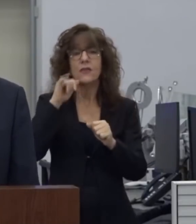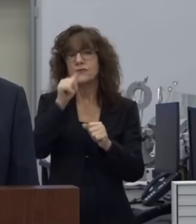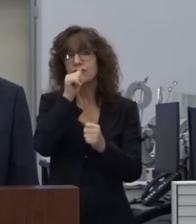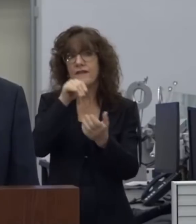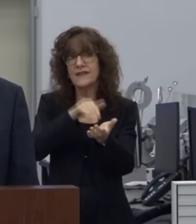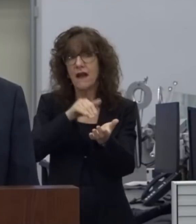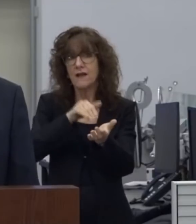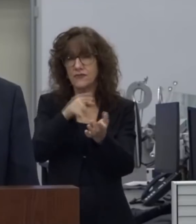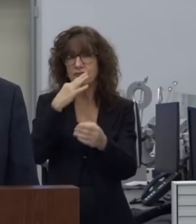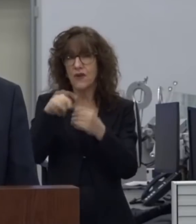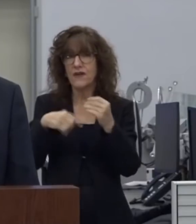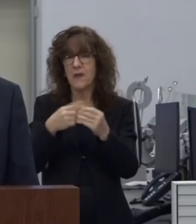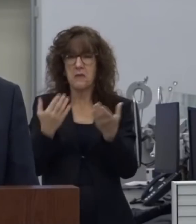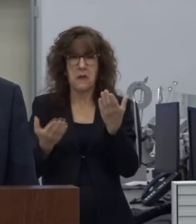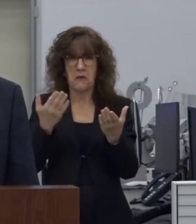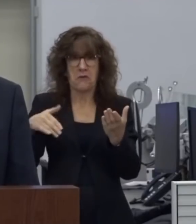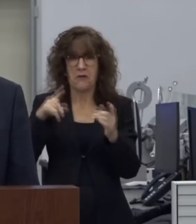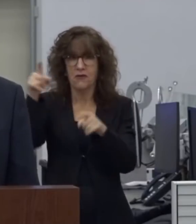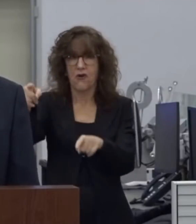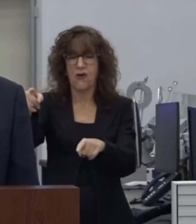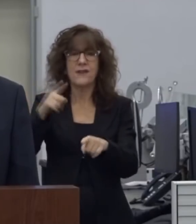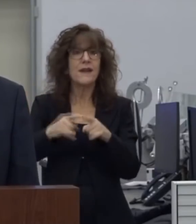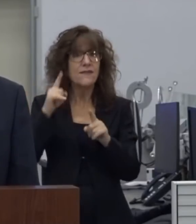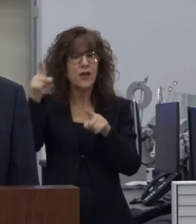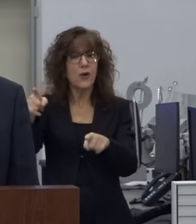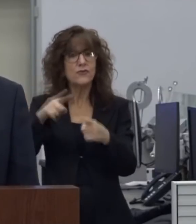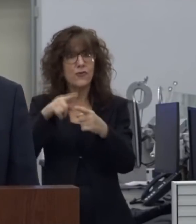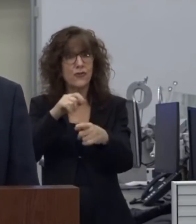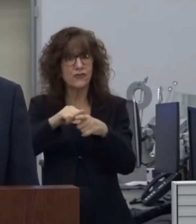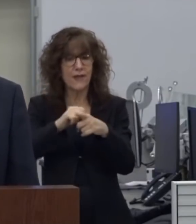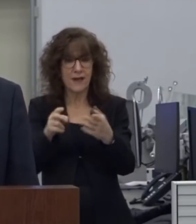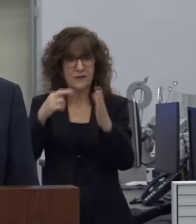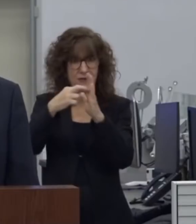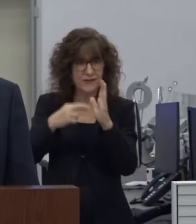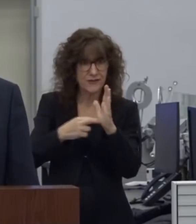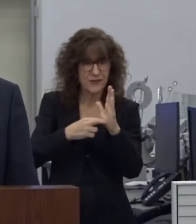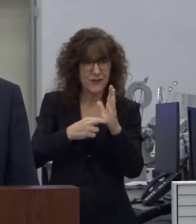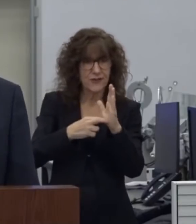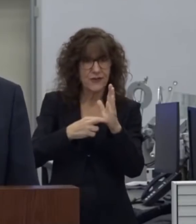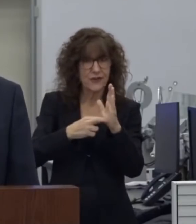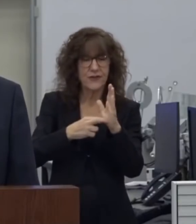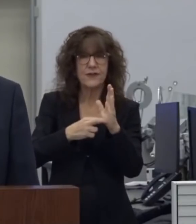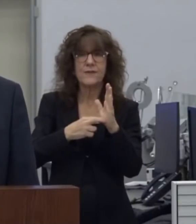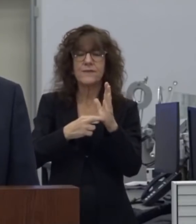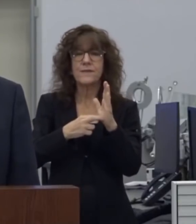doctors that you're mentioning maybe haven't gone through that training. But if they go through the training, they have to sign up into Immunet